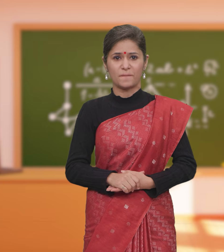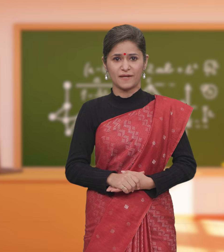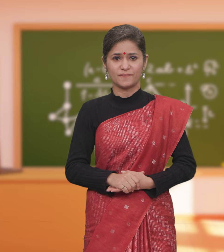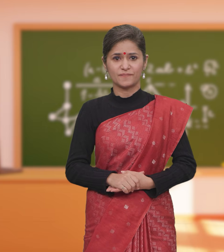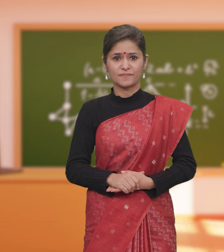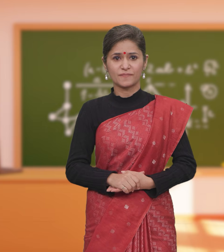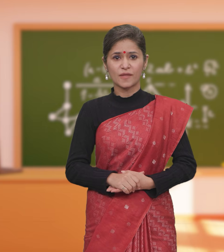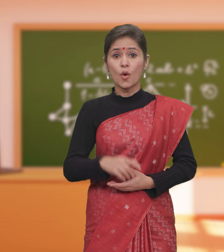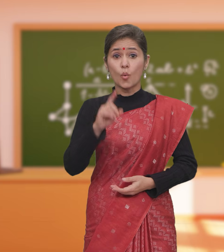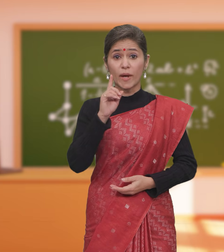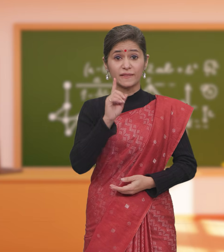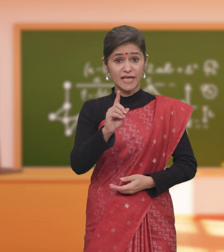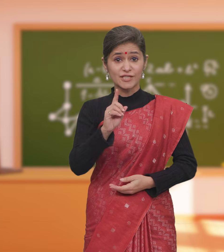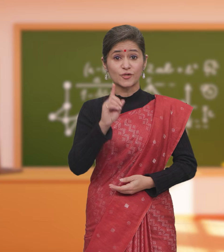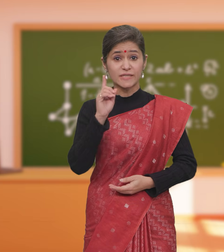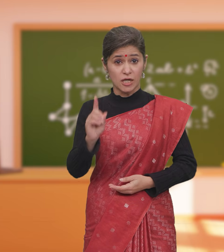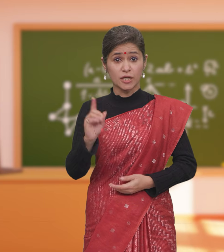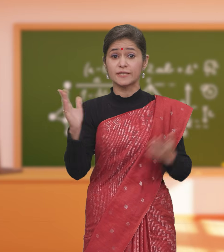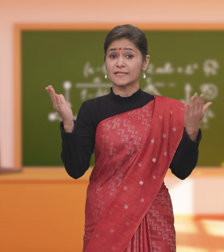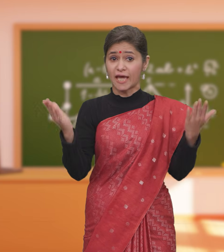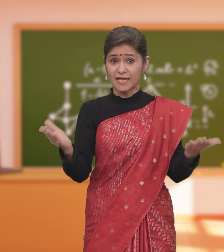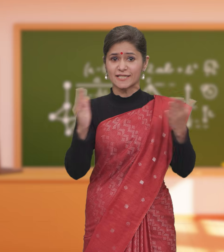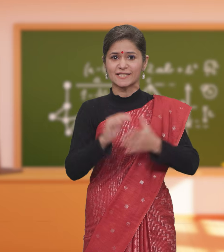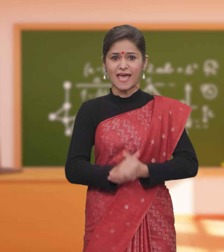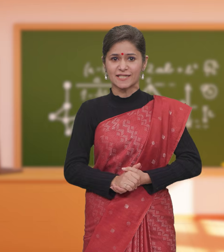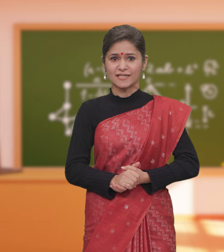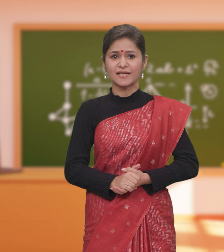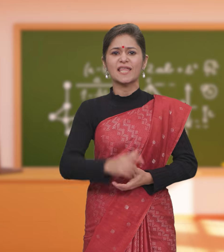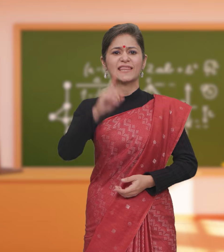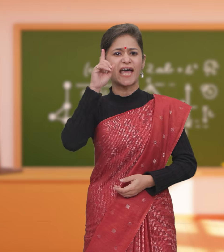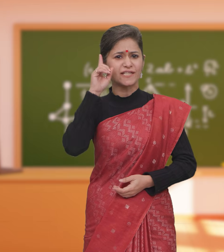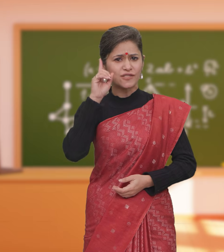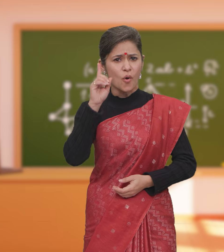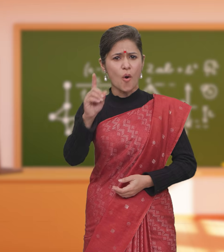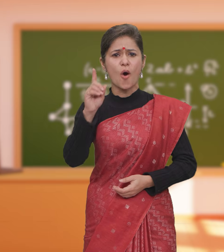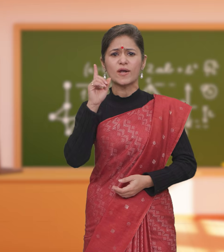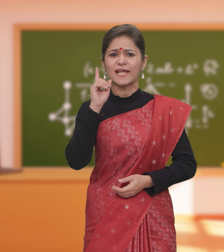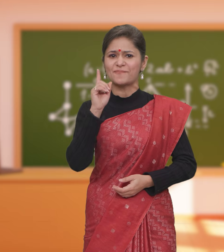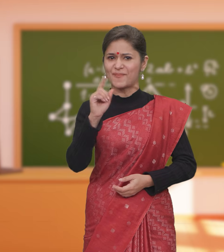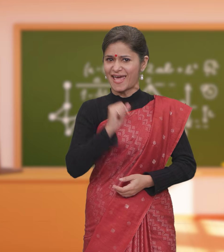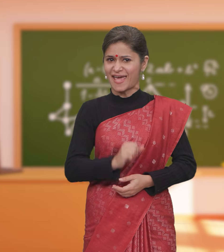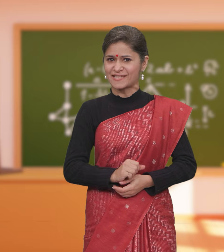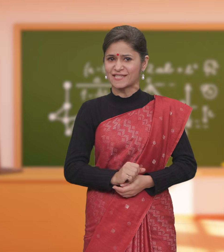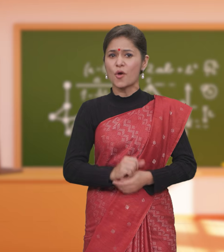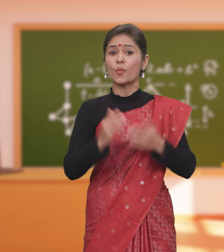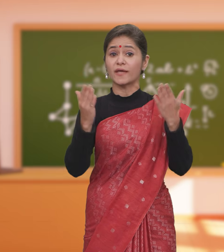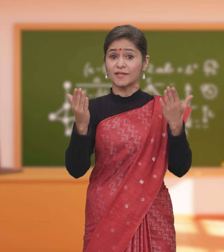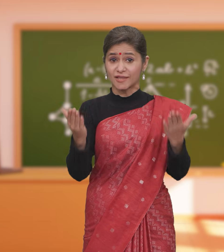B. When these two circles intersect, that is the only place where the